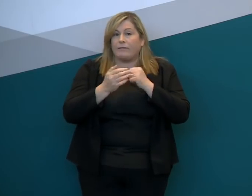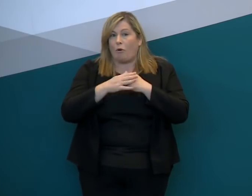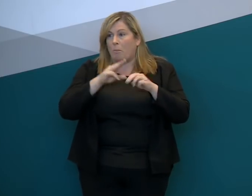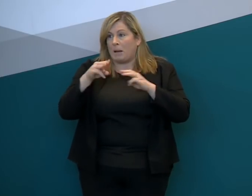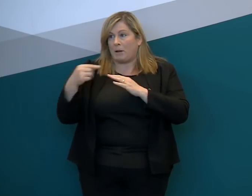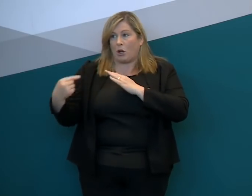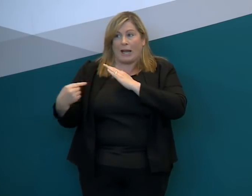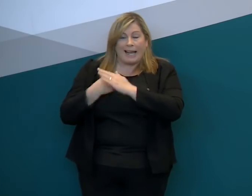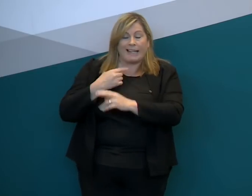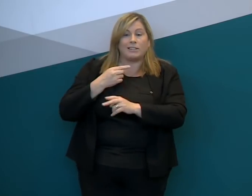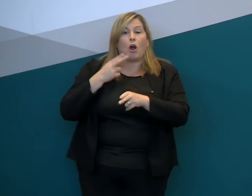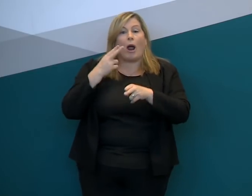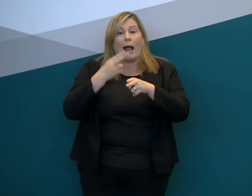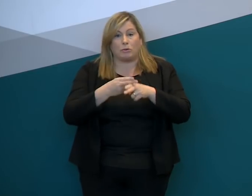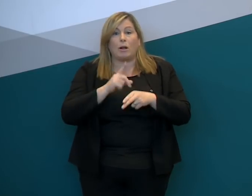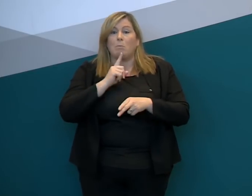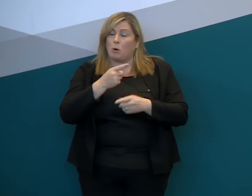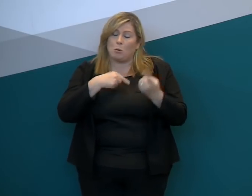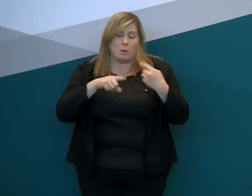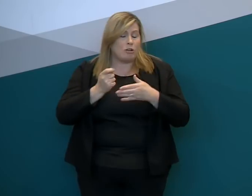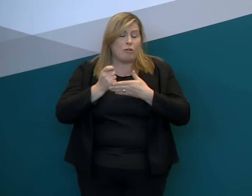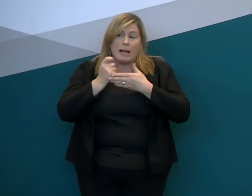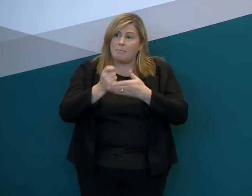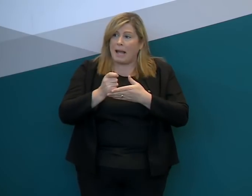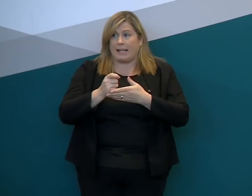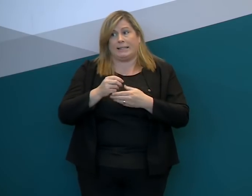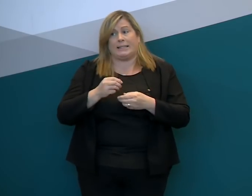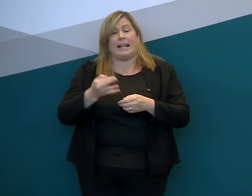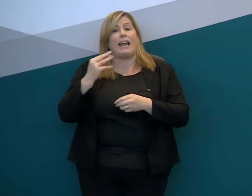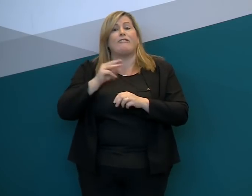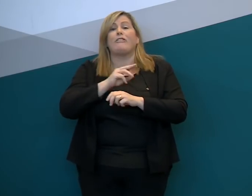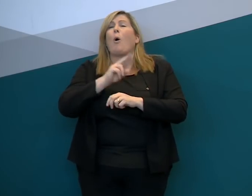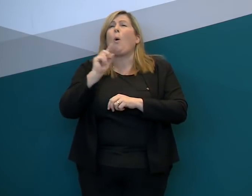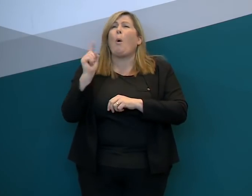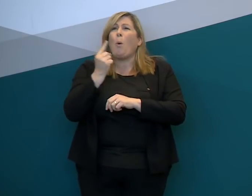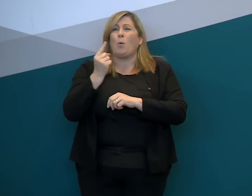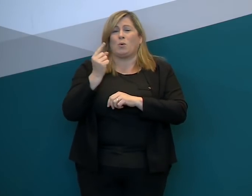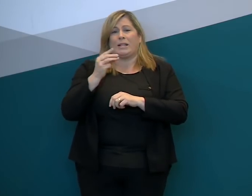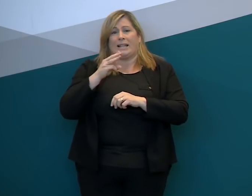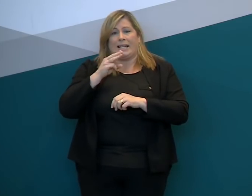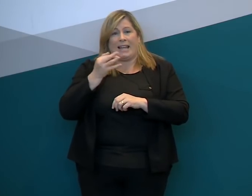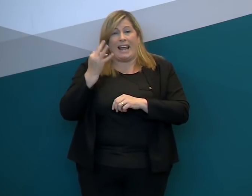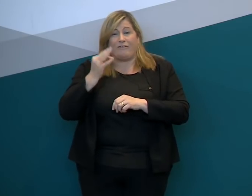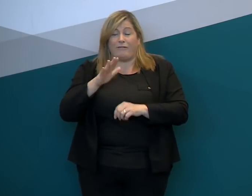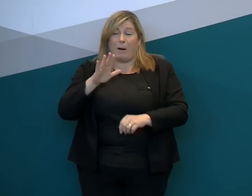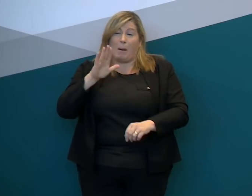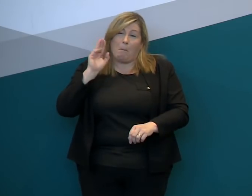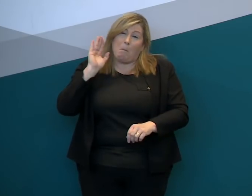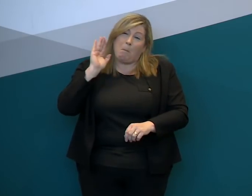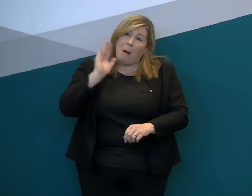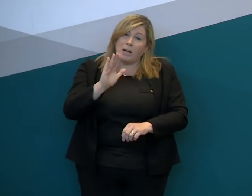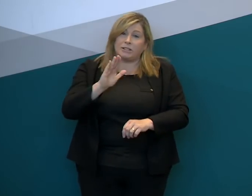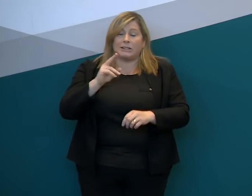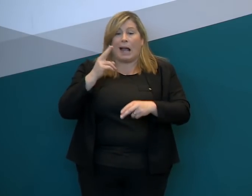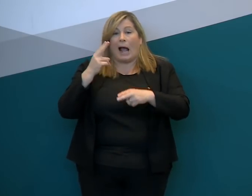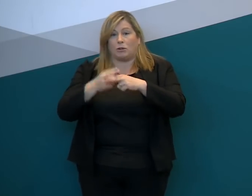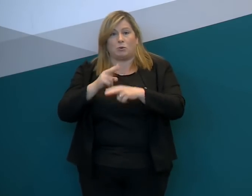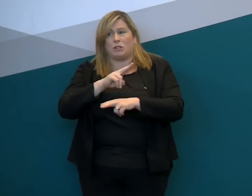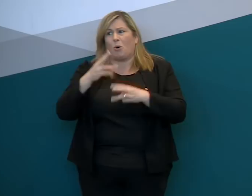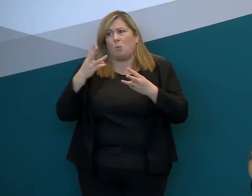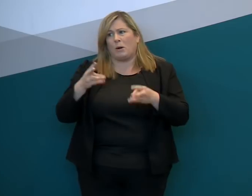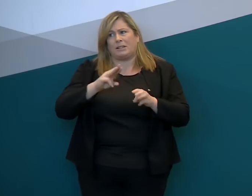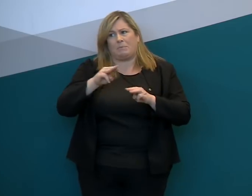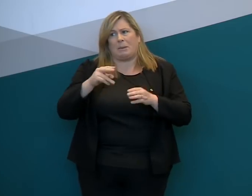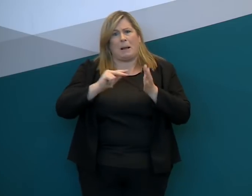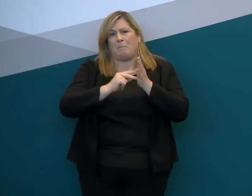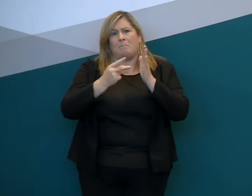against non-essential travel outside of the island. We don't want to see Irish people planning to head abroad on holidays and